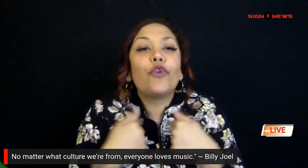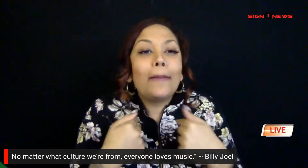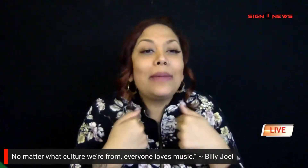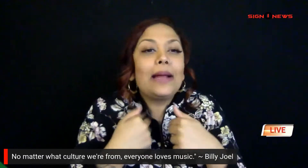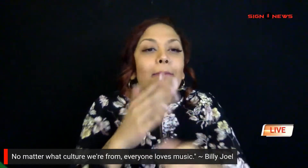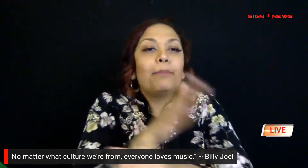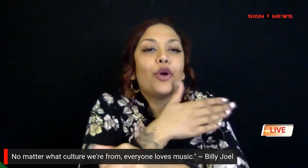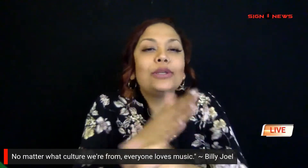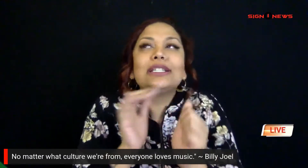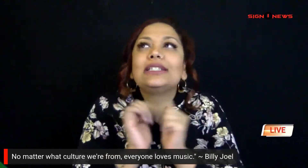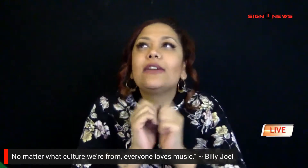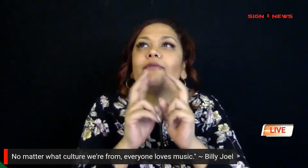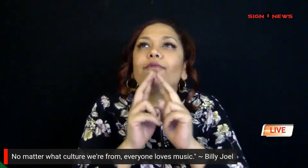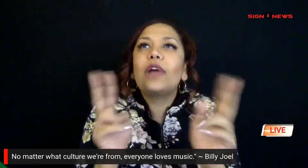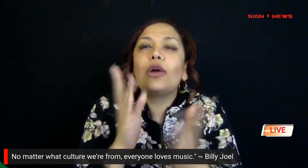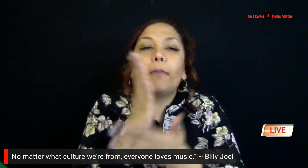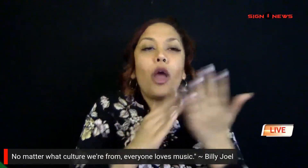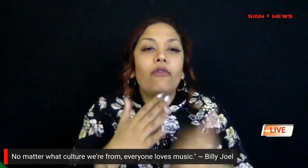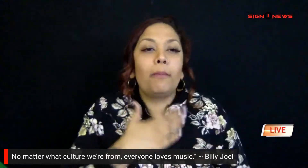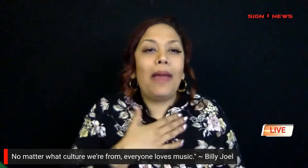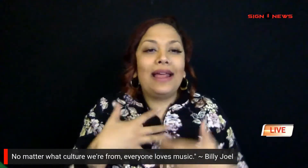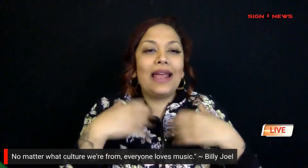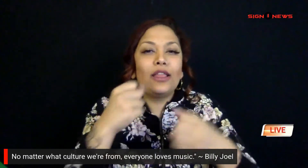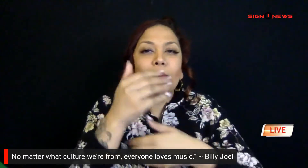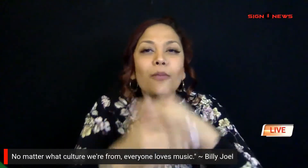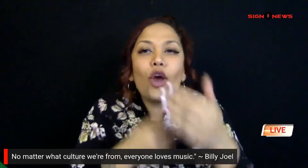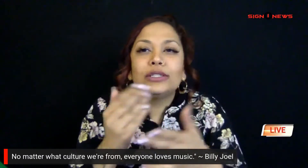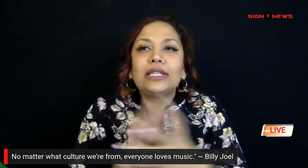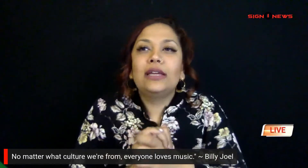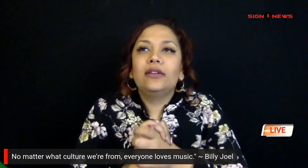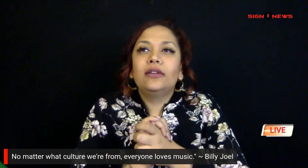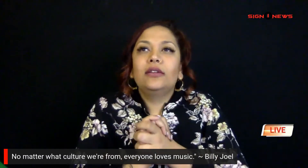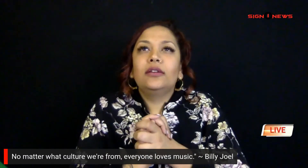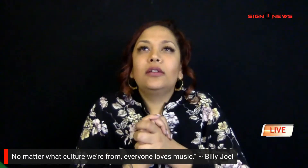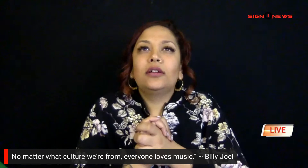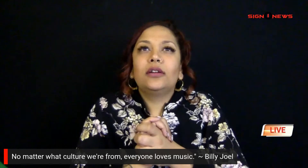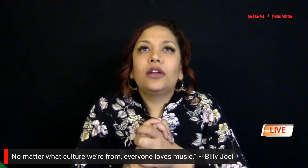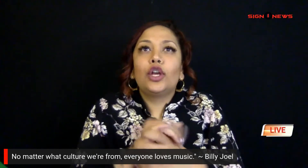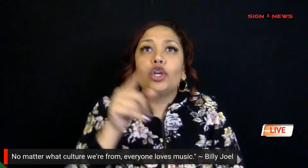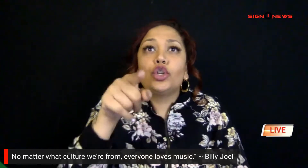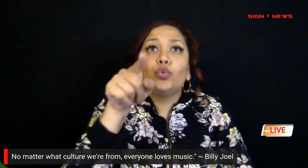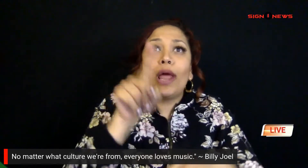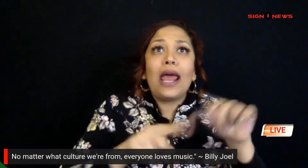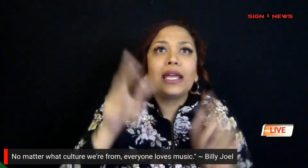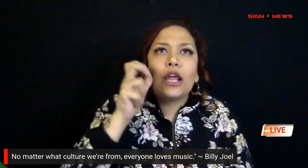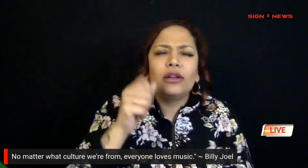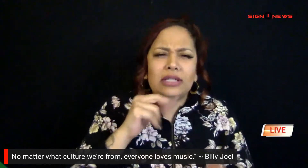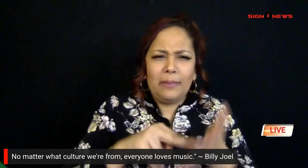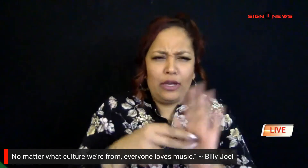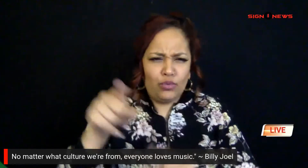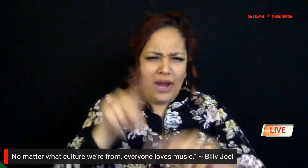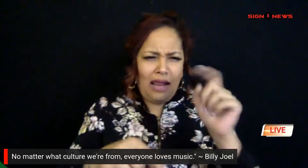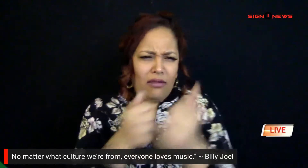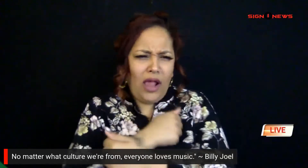music. For me, music it's just part of my healing process.